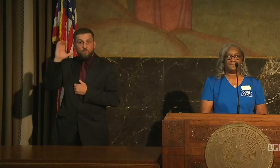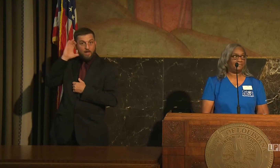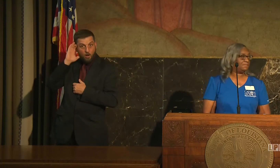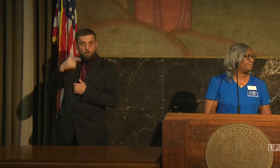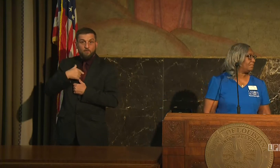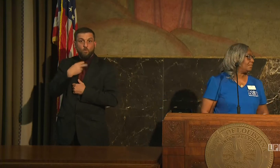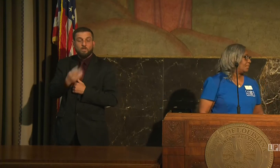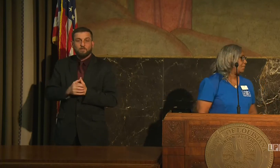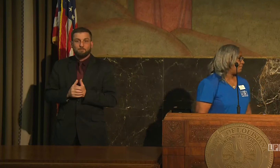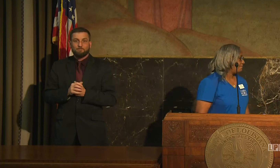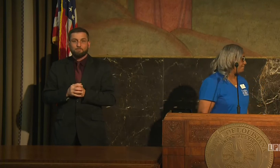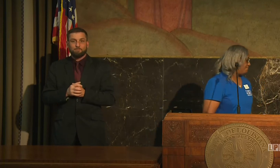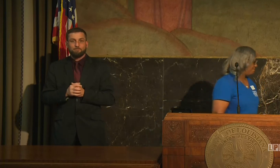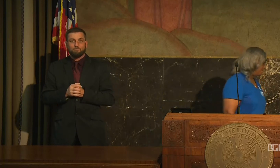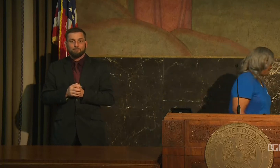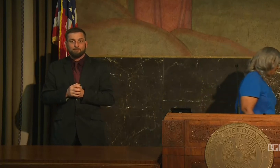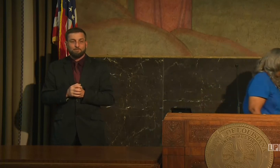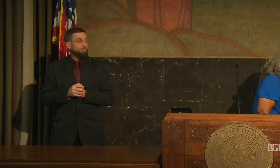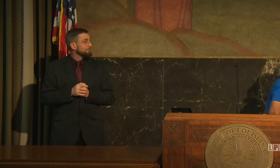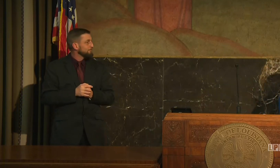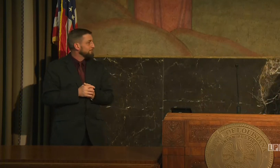voice.